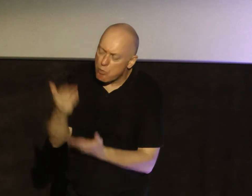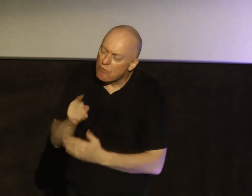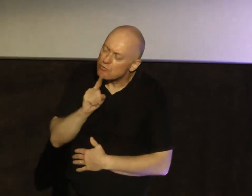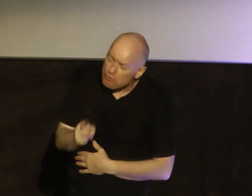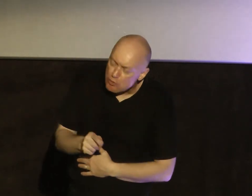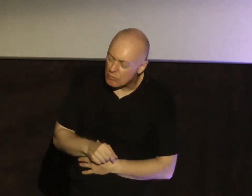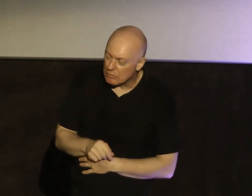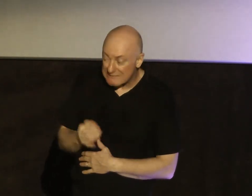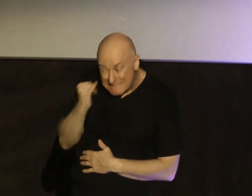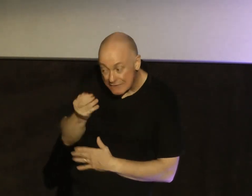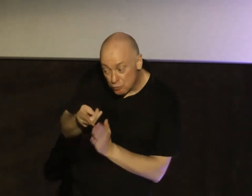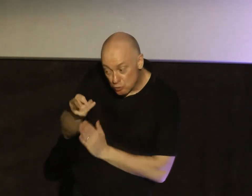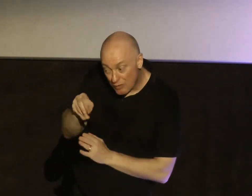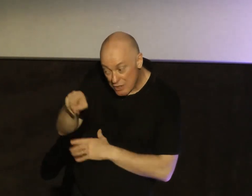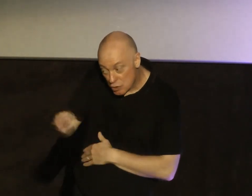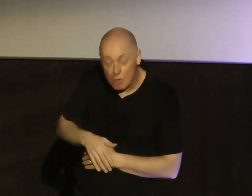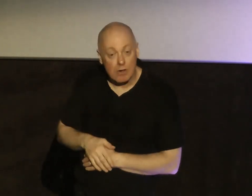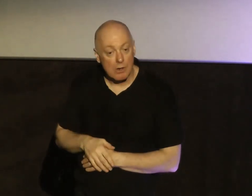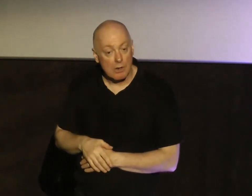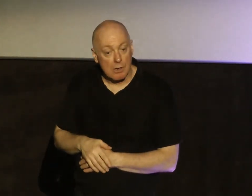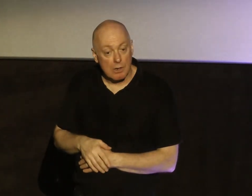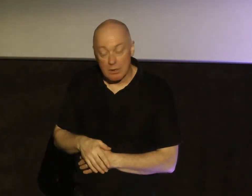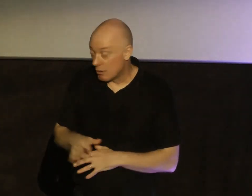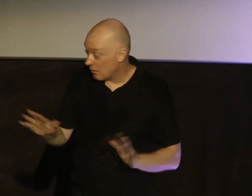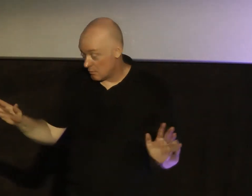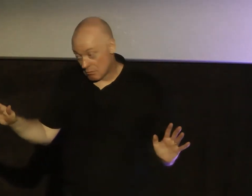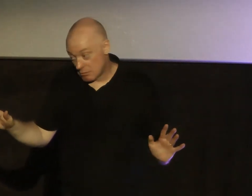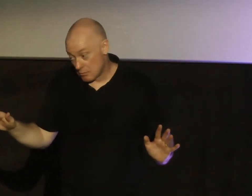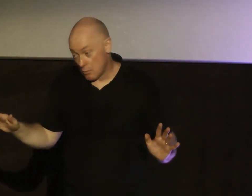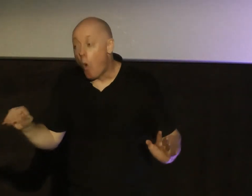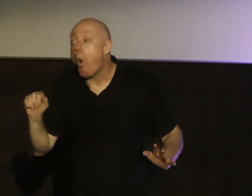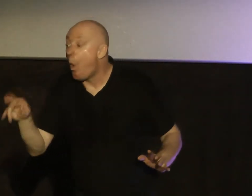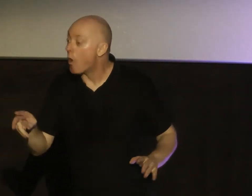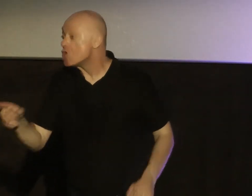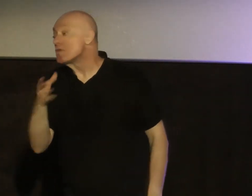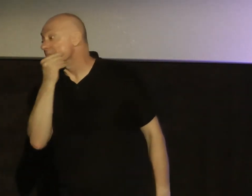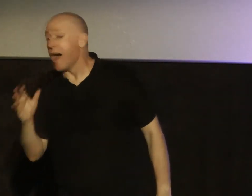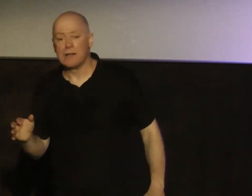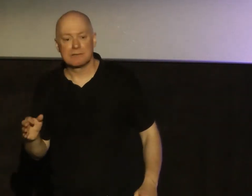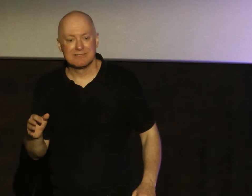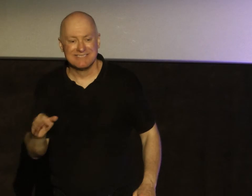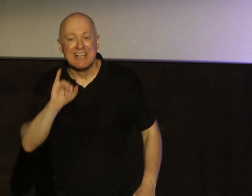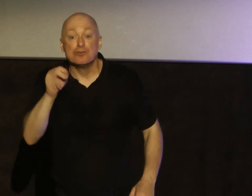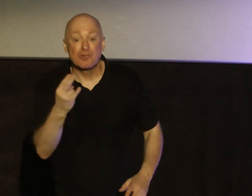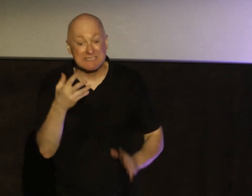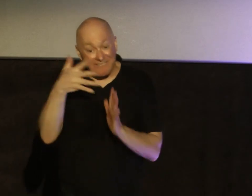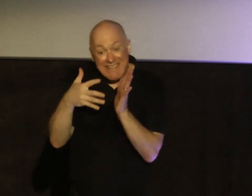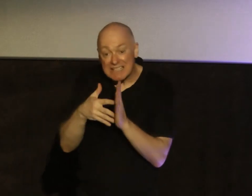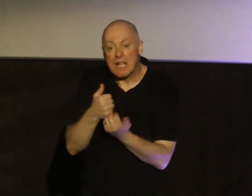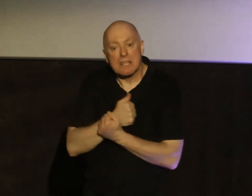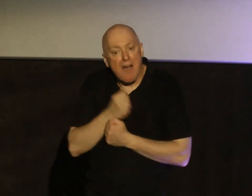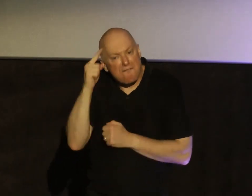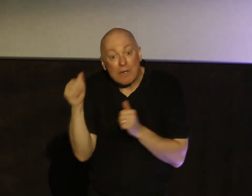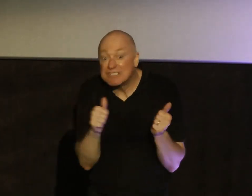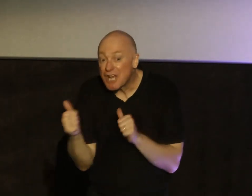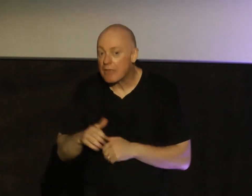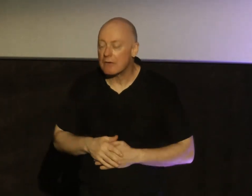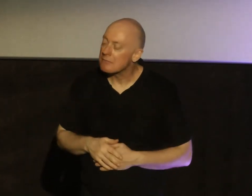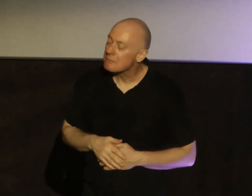truth in you. Or else by the life of Pharaoh, surely you are spies. So Joseph is testing their love for one another here. Will one of them